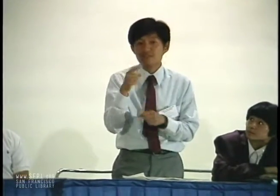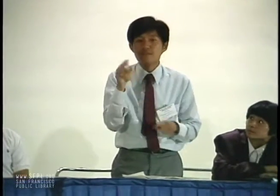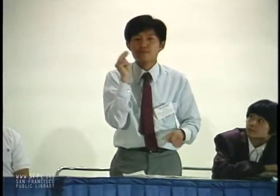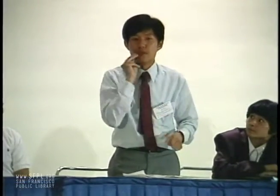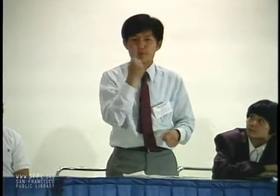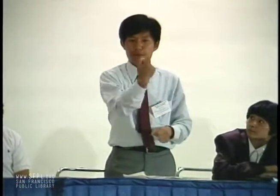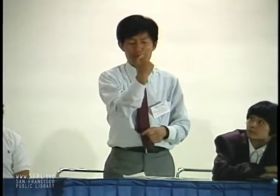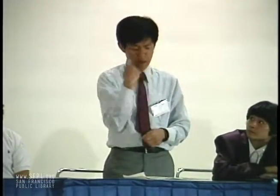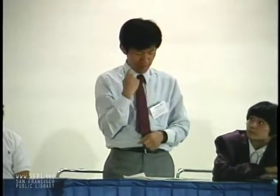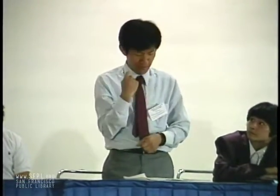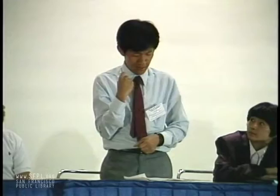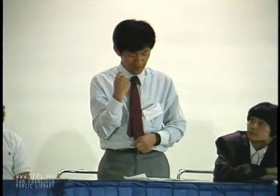Marty approached me,